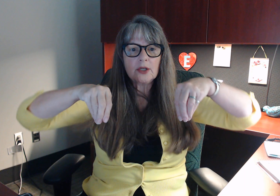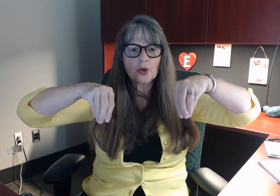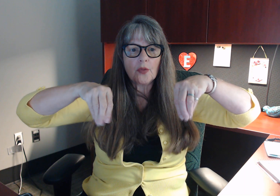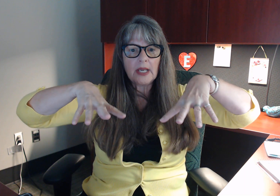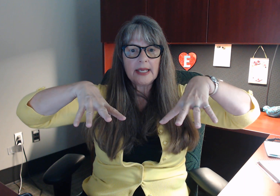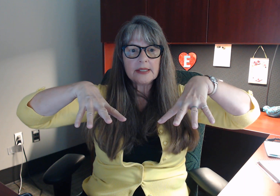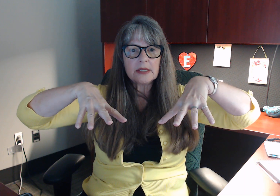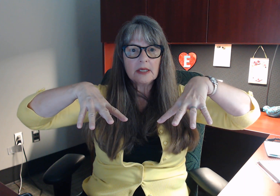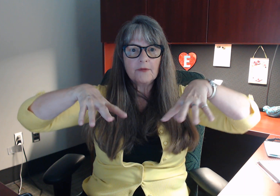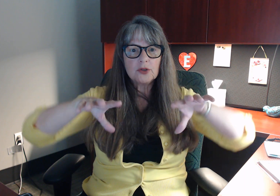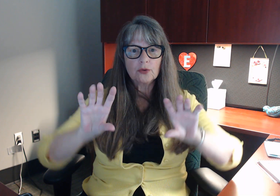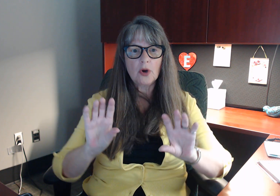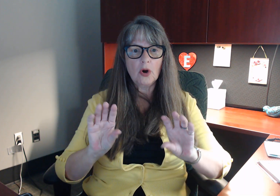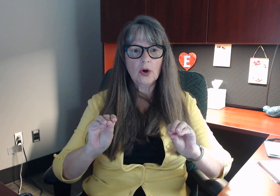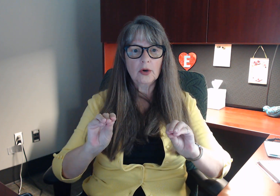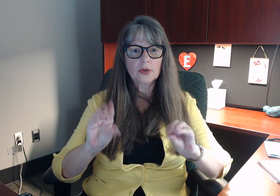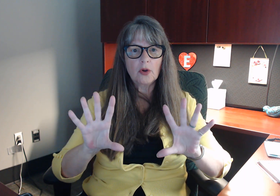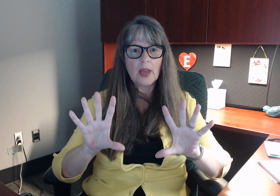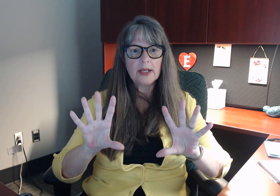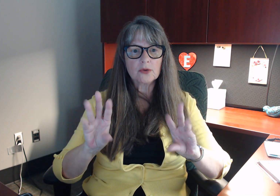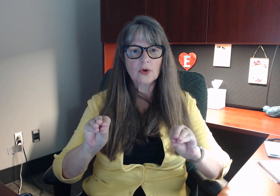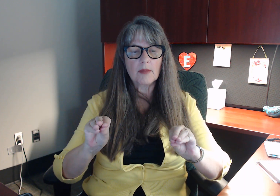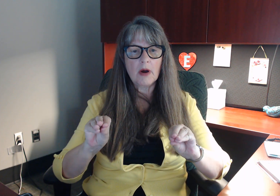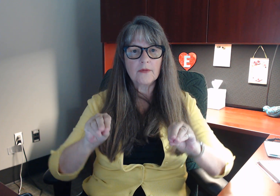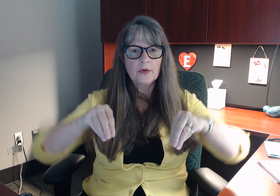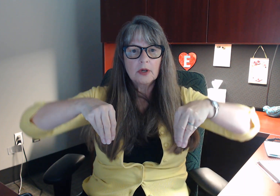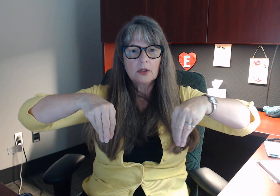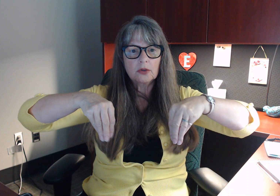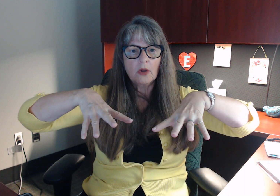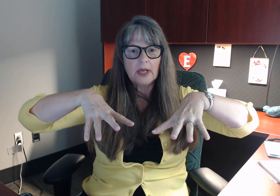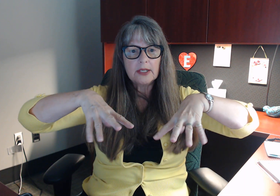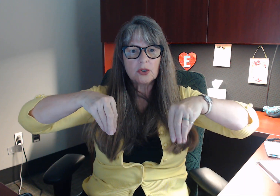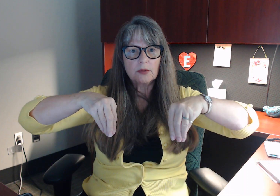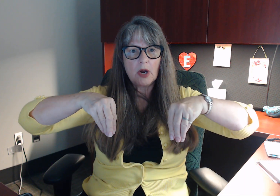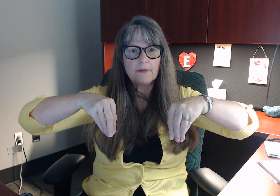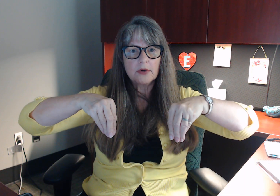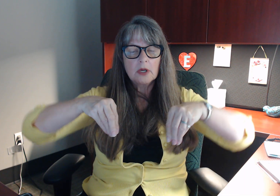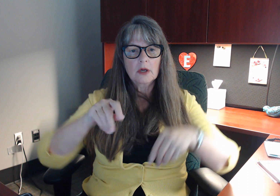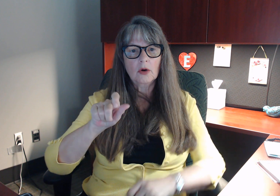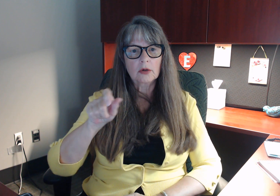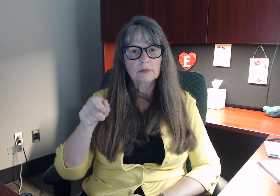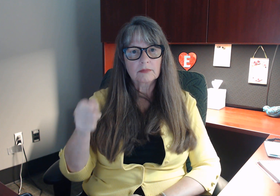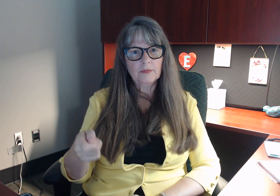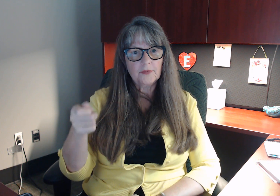on the lights. If it's your car, turn on the lights or turn them off. Turn on the lights, turn them off, or flick